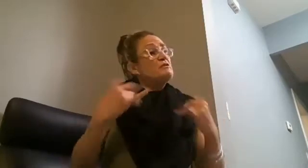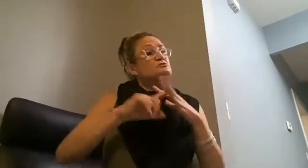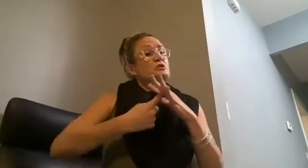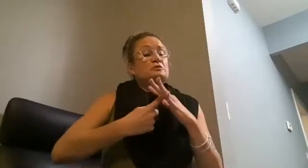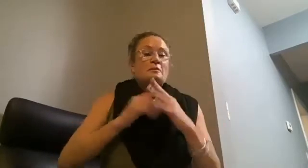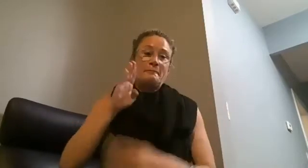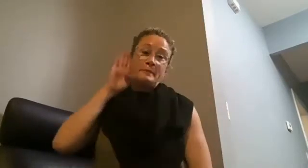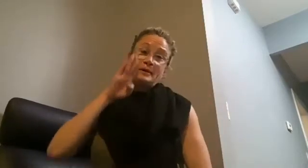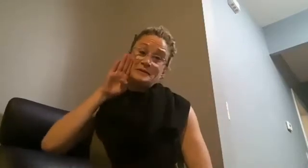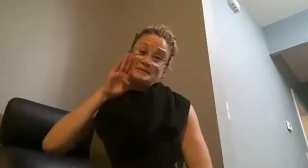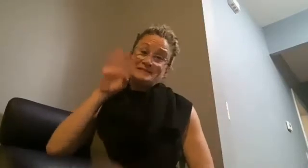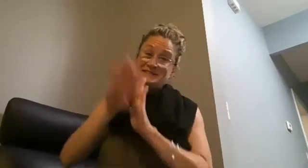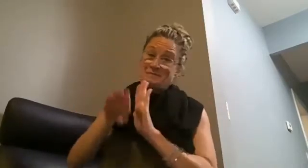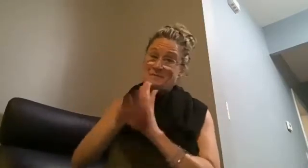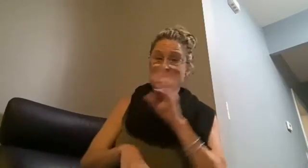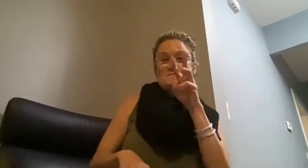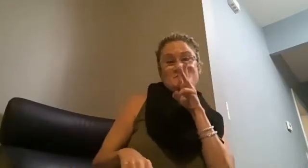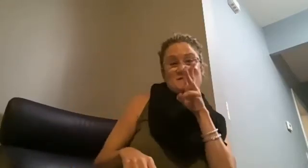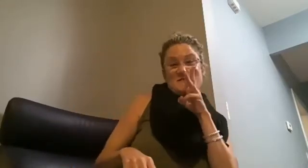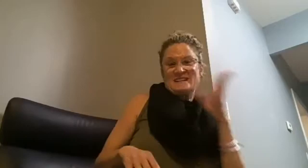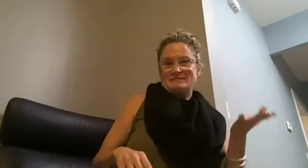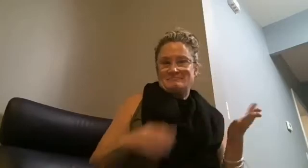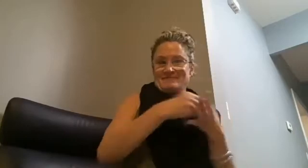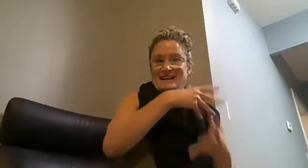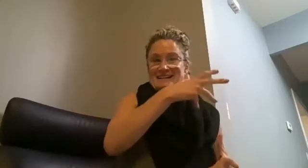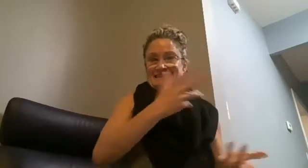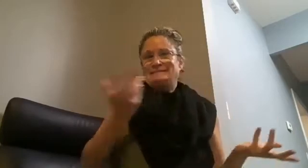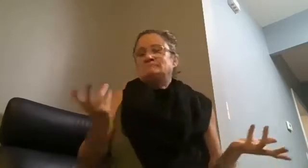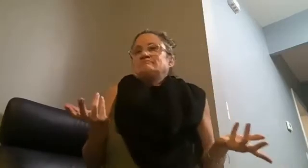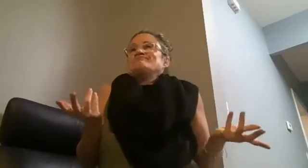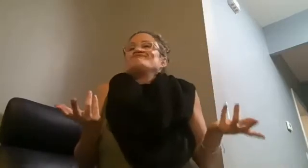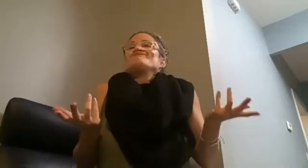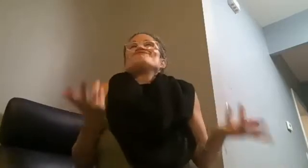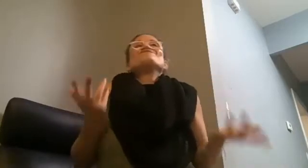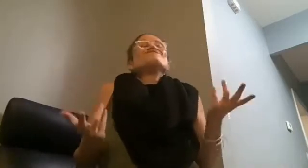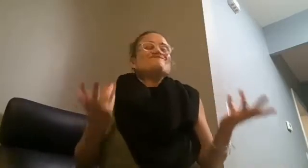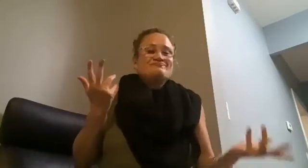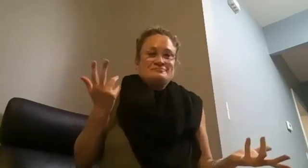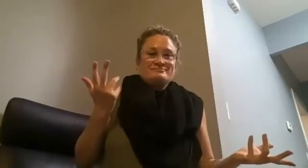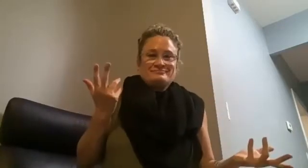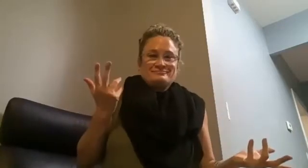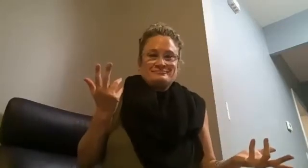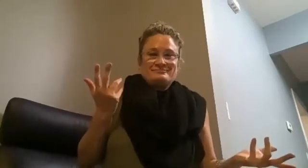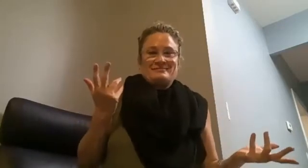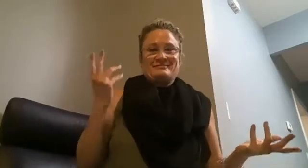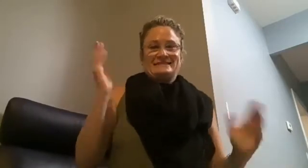water. And I had that thought, and it seemed like really logical. Like, in fact, it seemed pretty